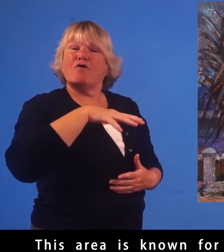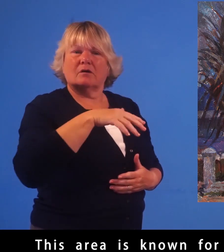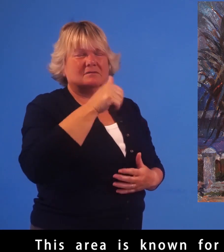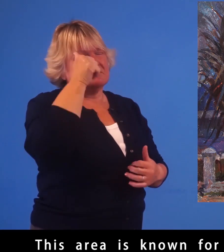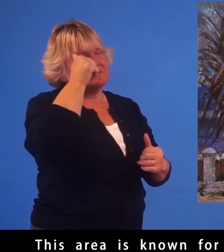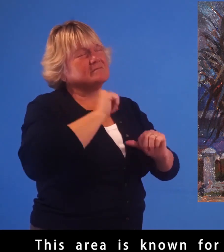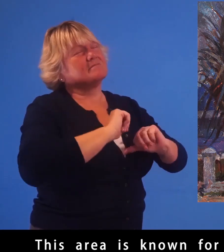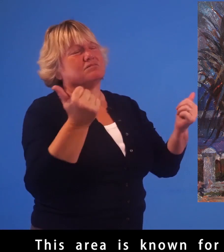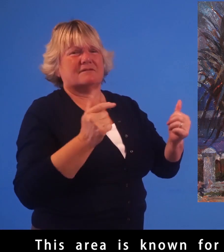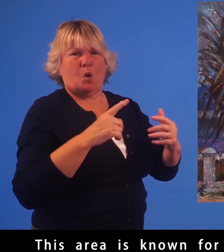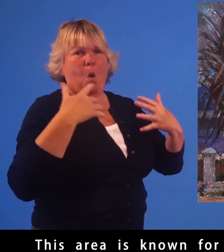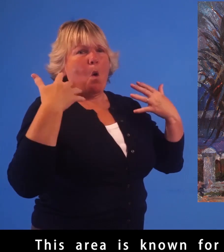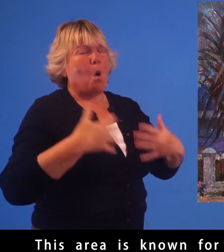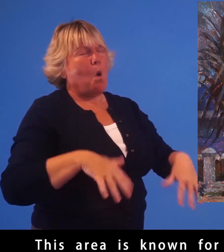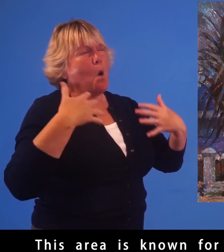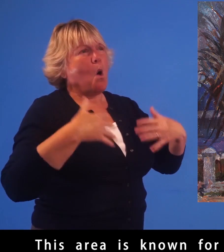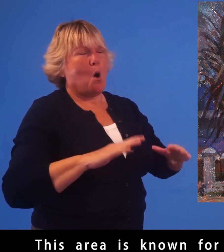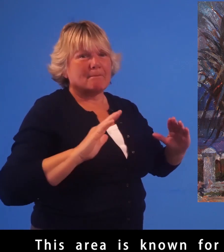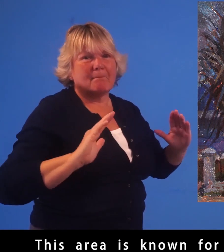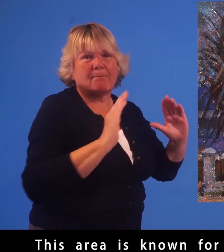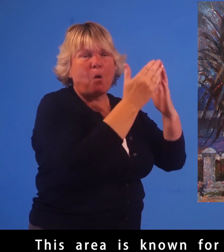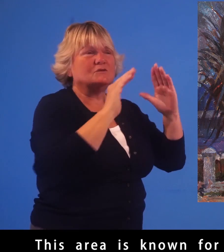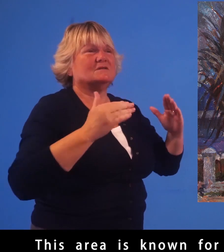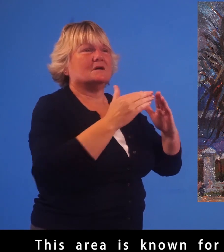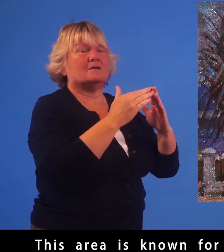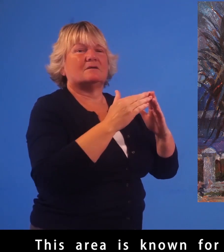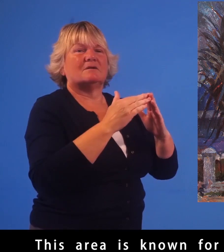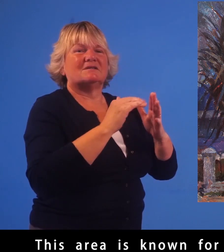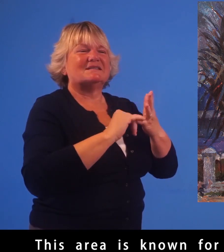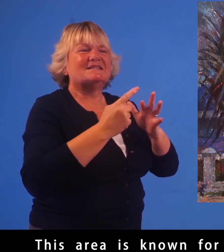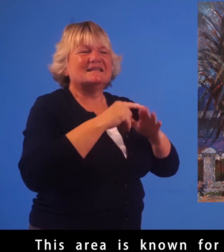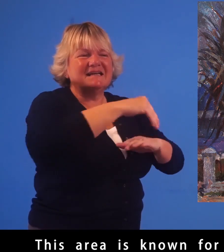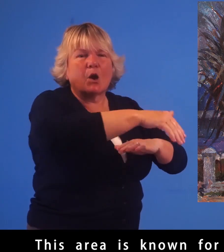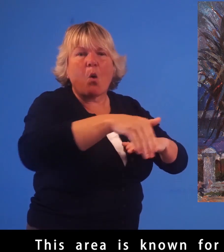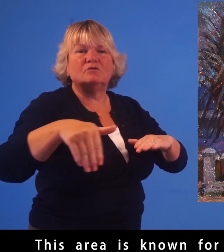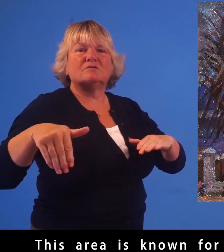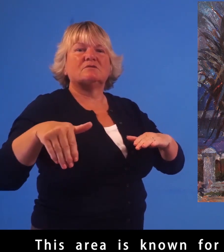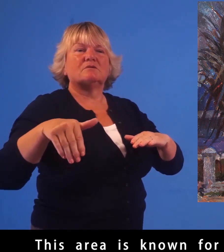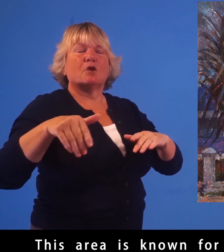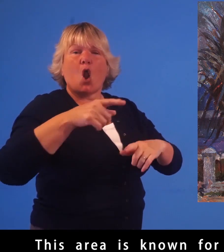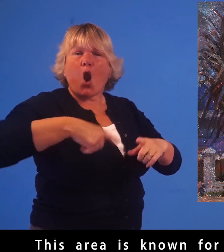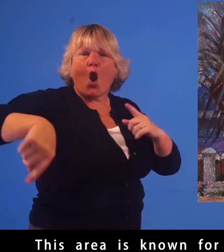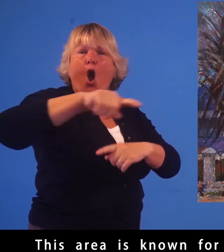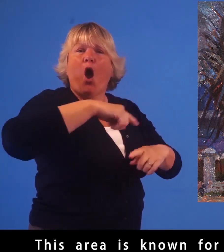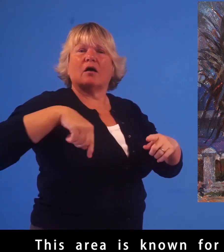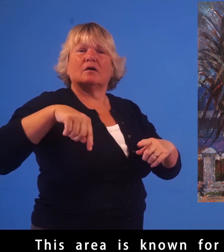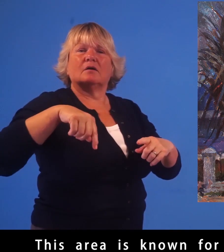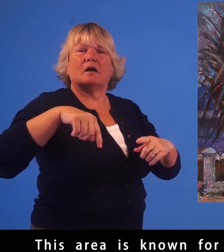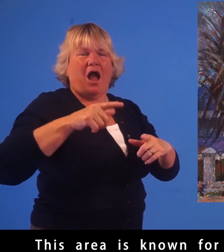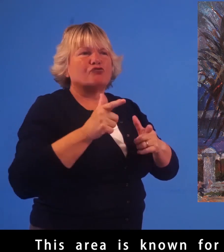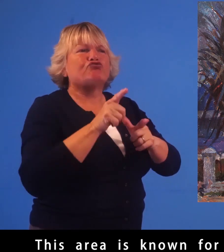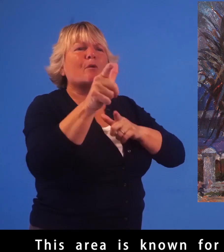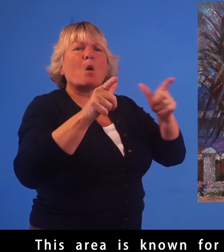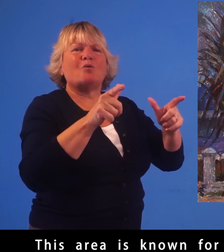This area is known for its spectacular mountains, coastal sea lochs, and remote